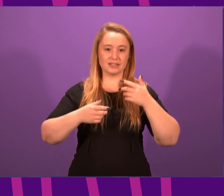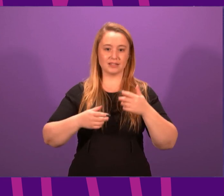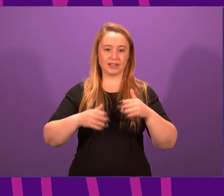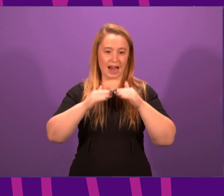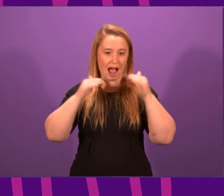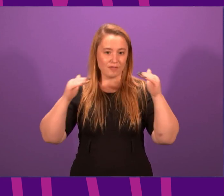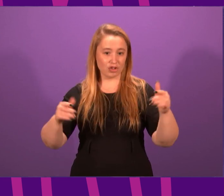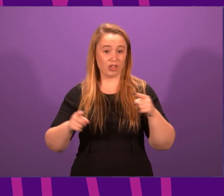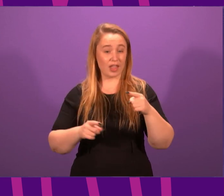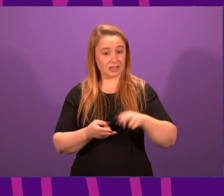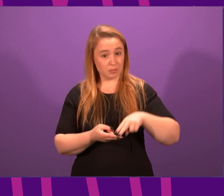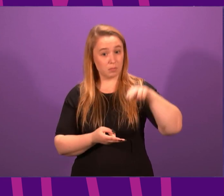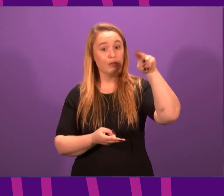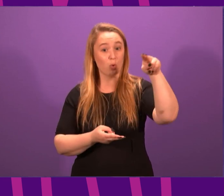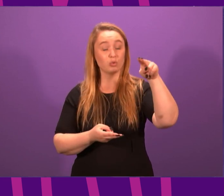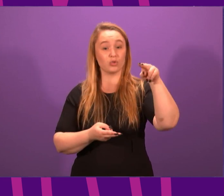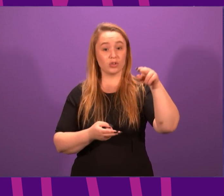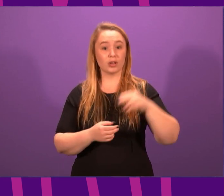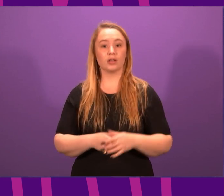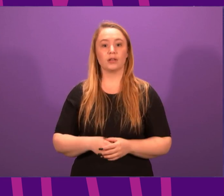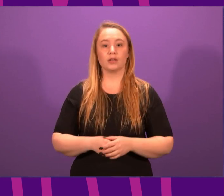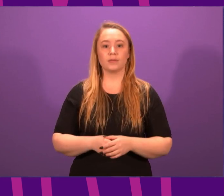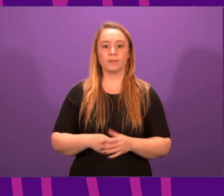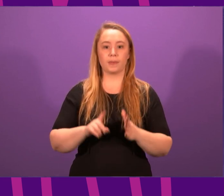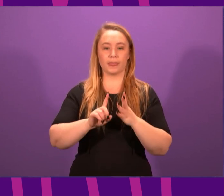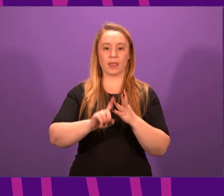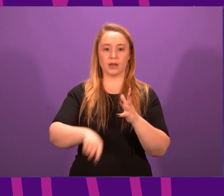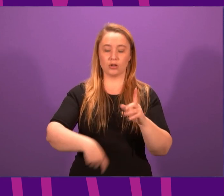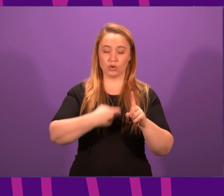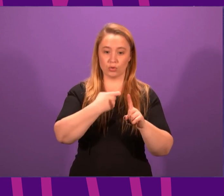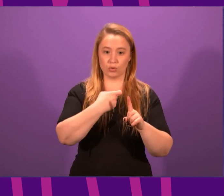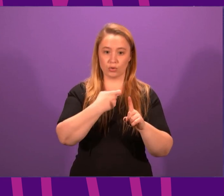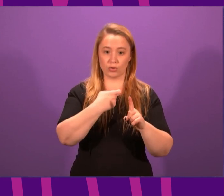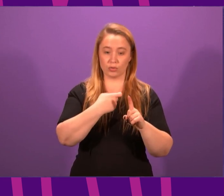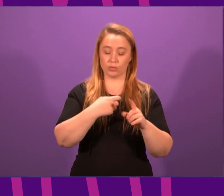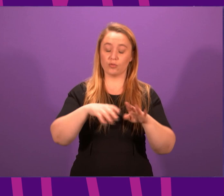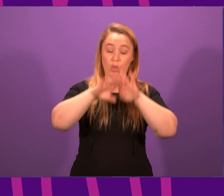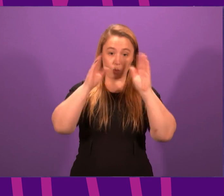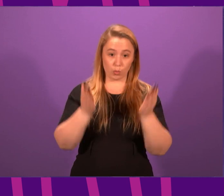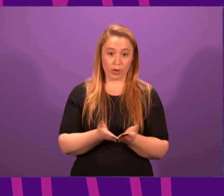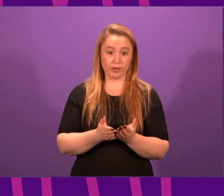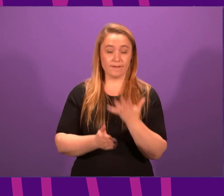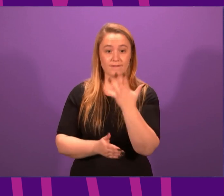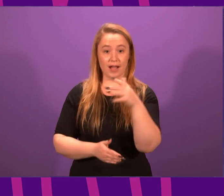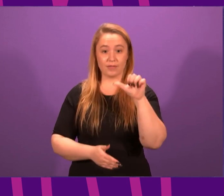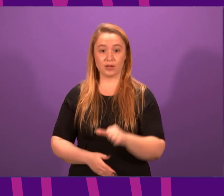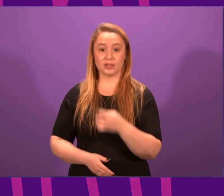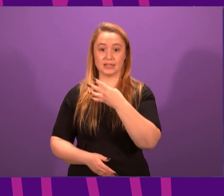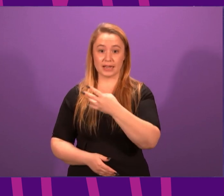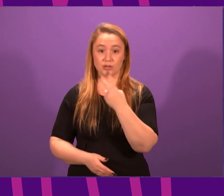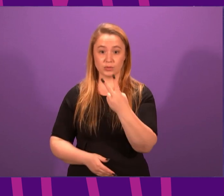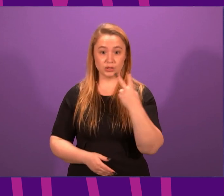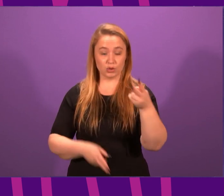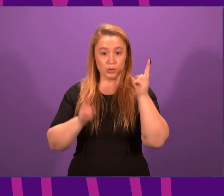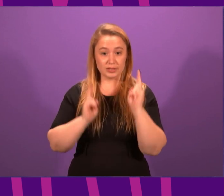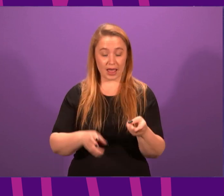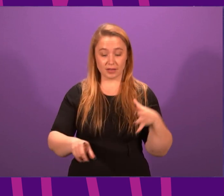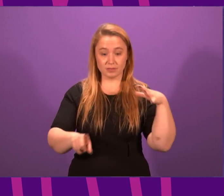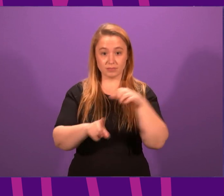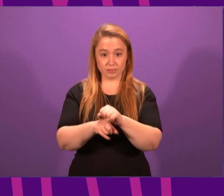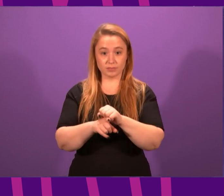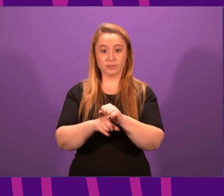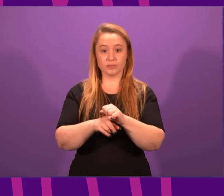were 21,926 cases across the UK. Worldwide, 5,922 deaths were